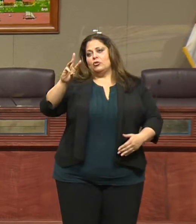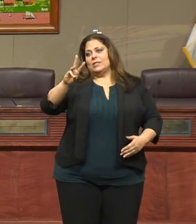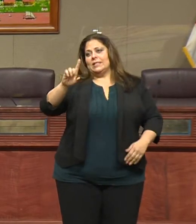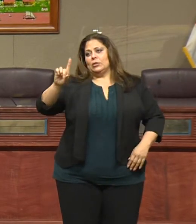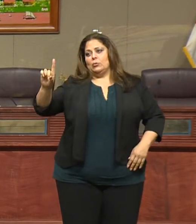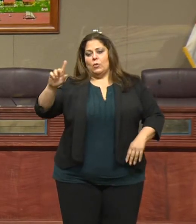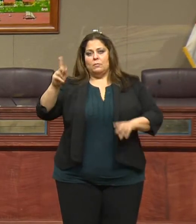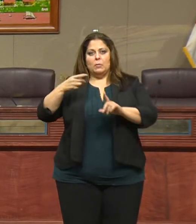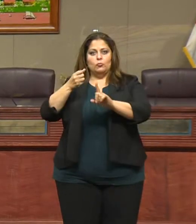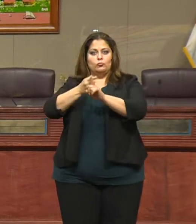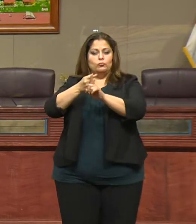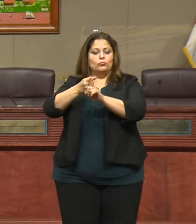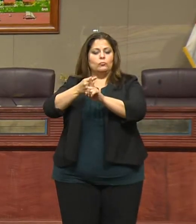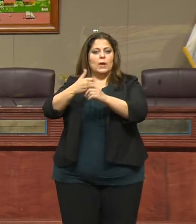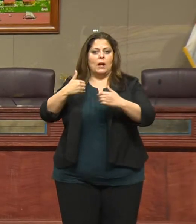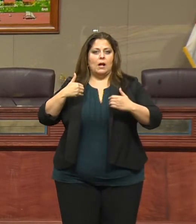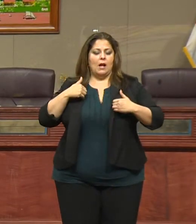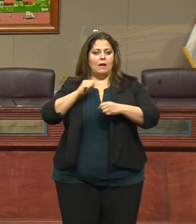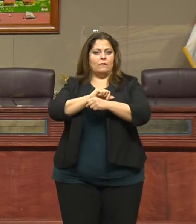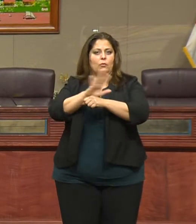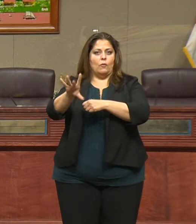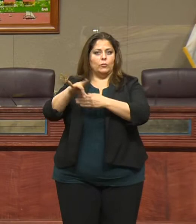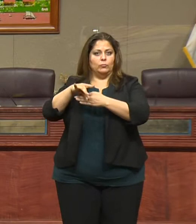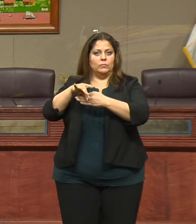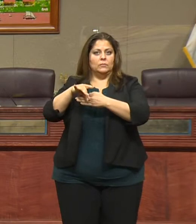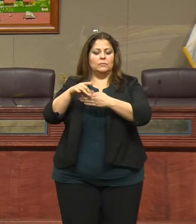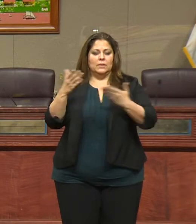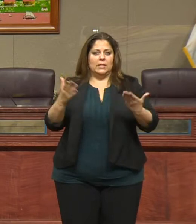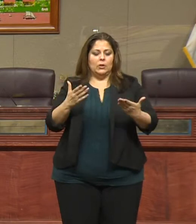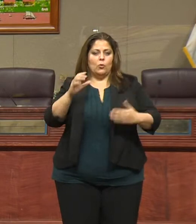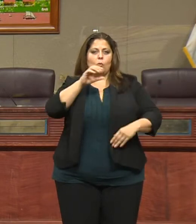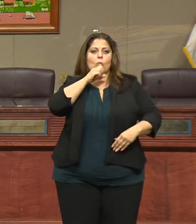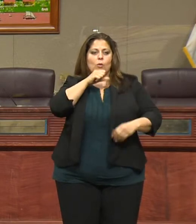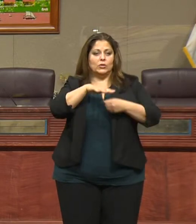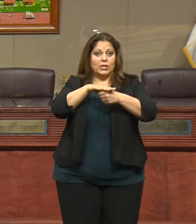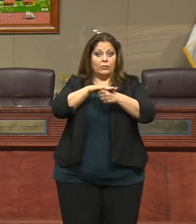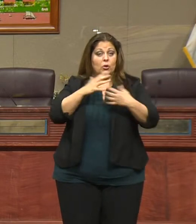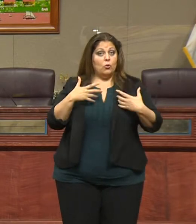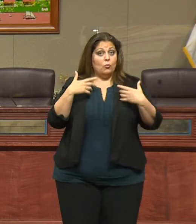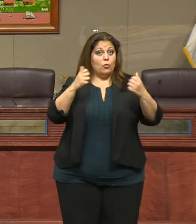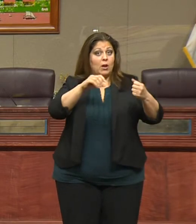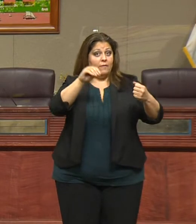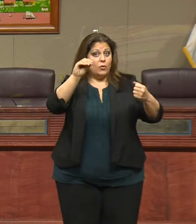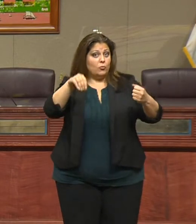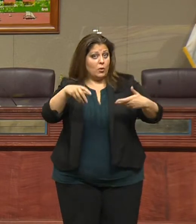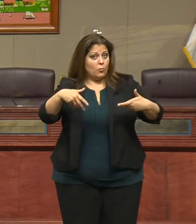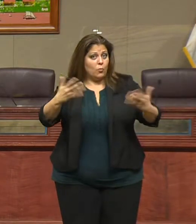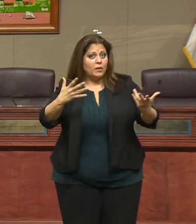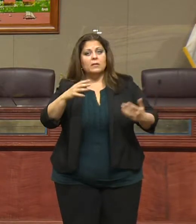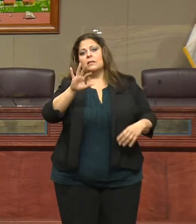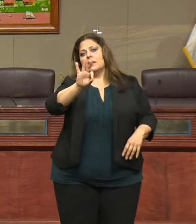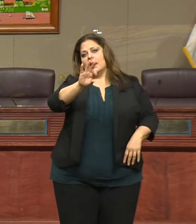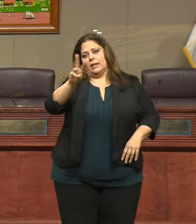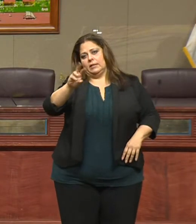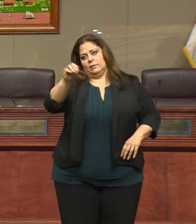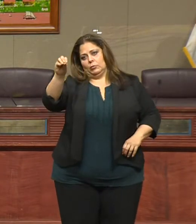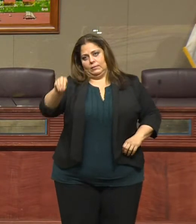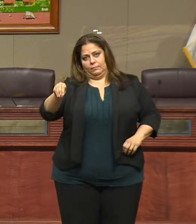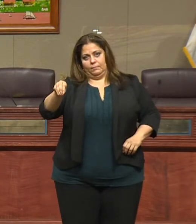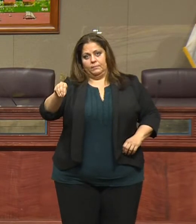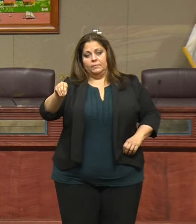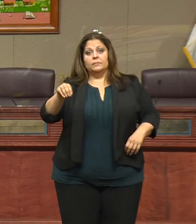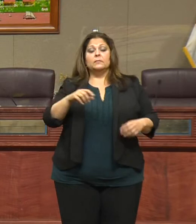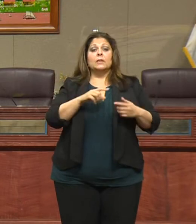125,661 positive cases reported to us in Orange County residents. Our recovery rate remains at 96%, and